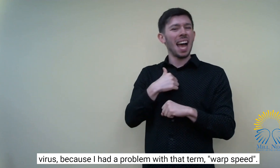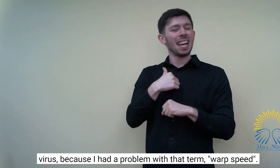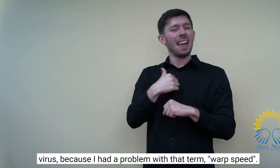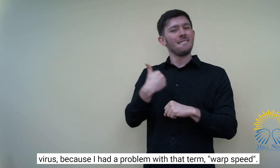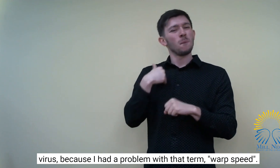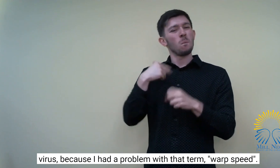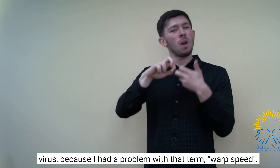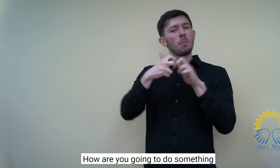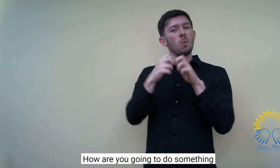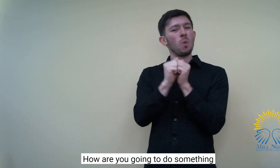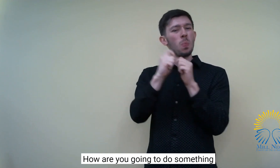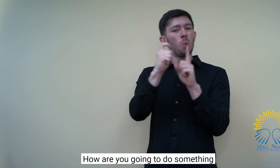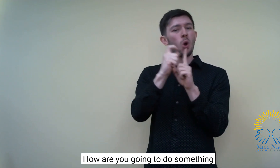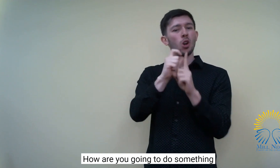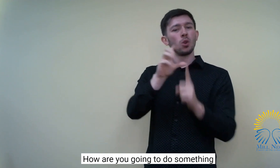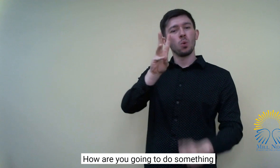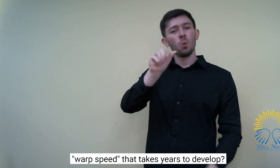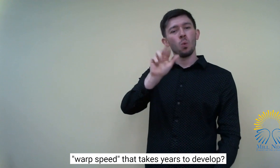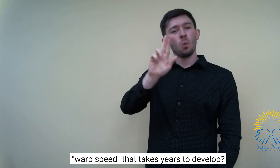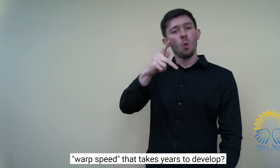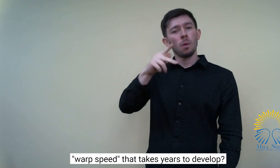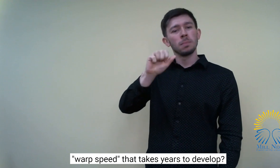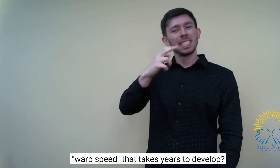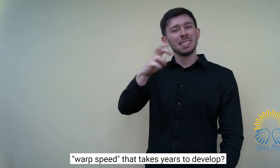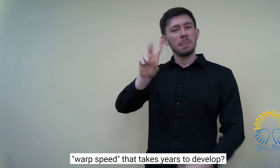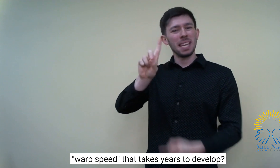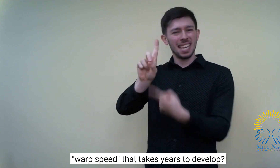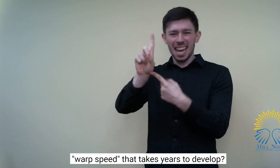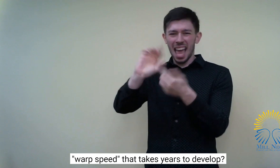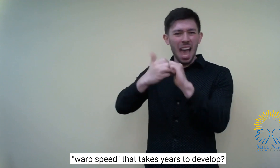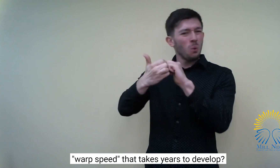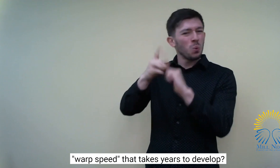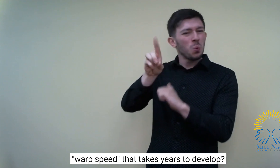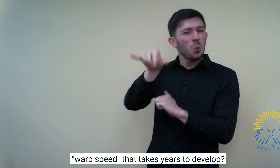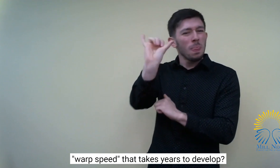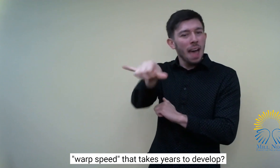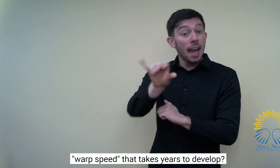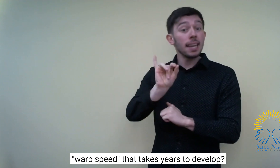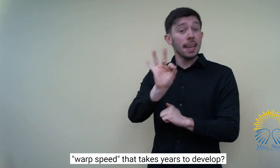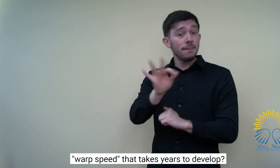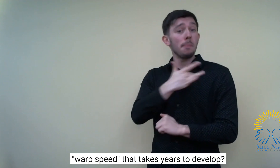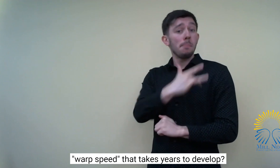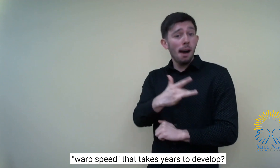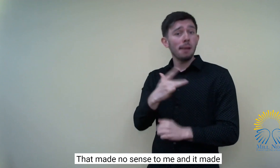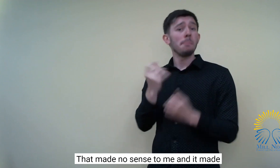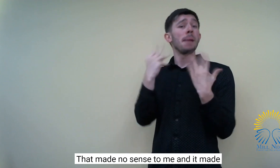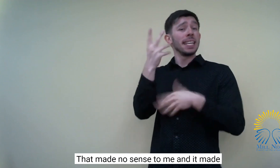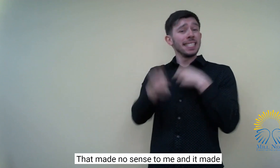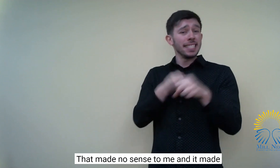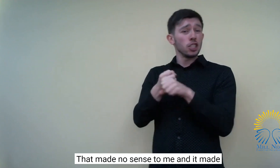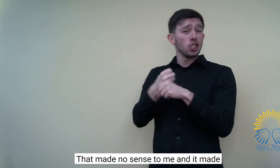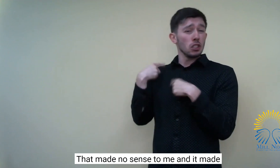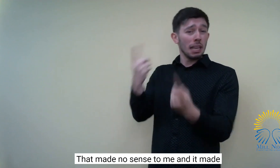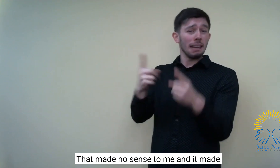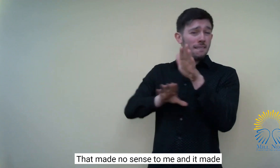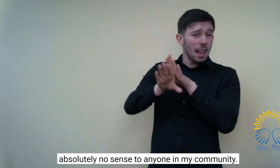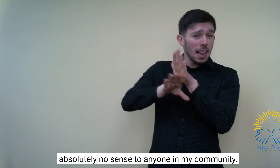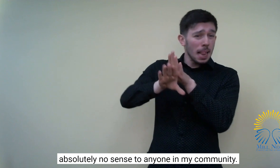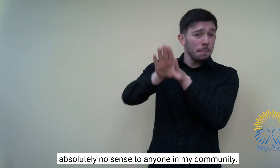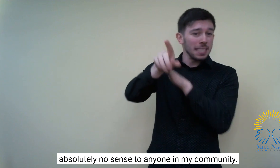speed. How are you going to do something warp speed that takes years to develop? That made no sense to me, and it made absolutely no